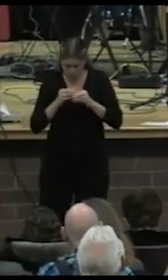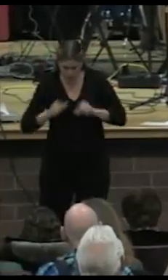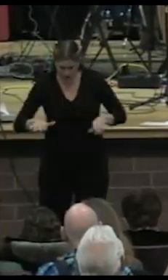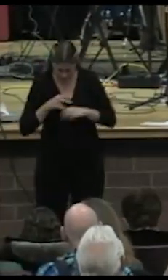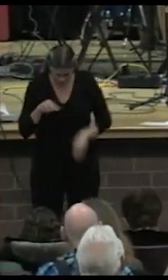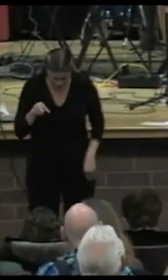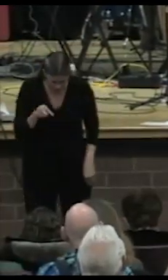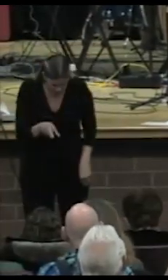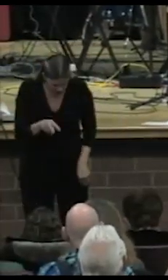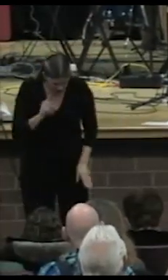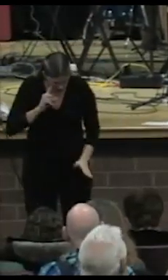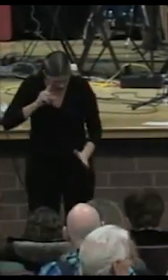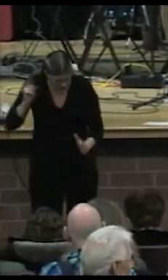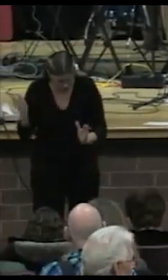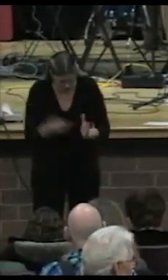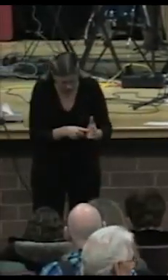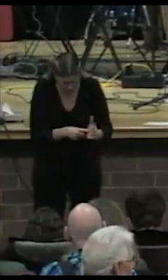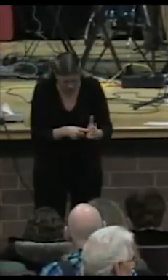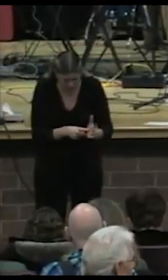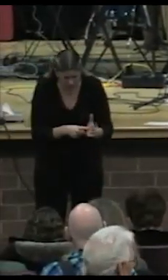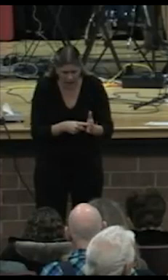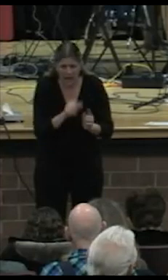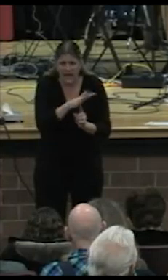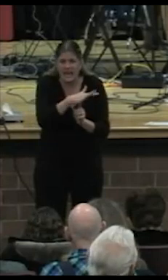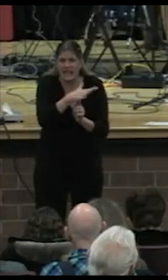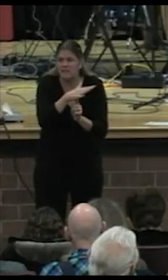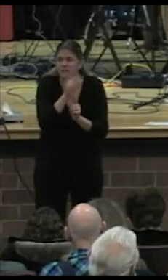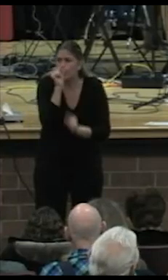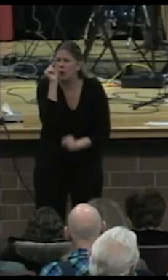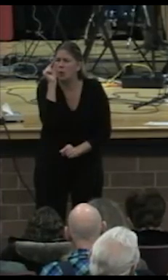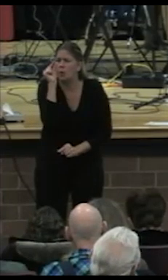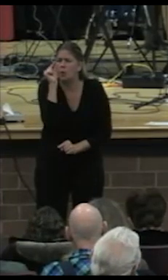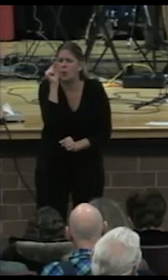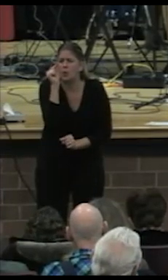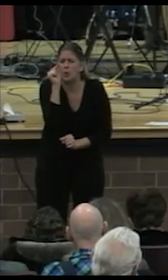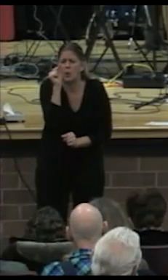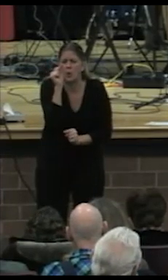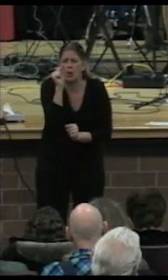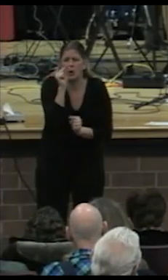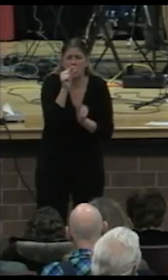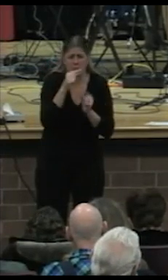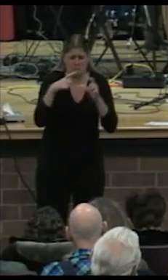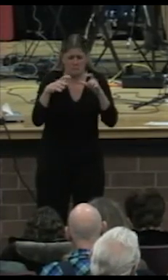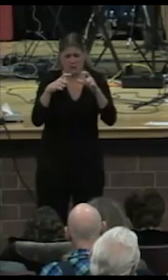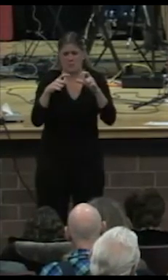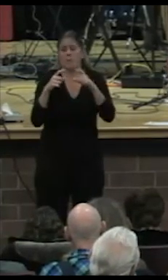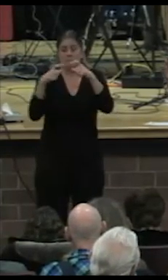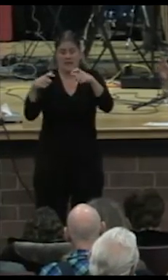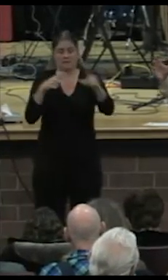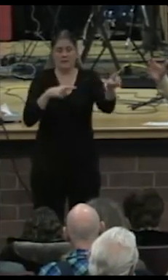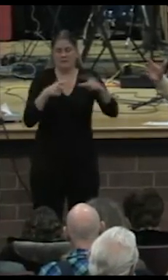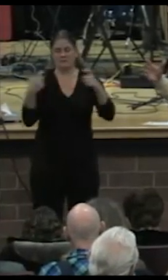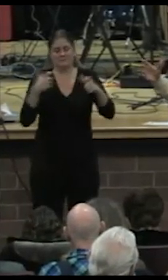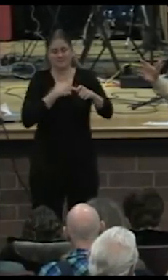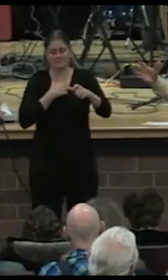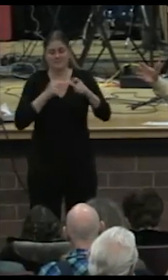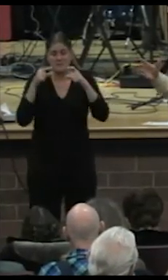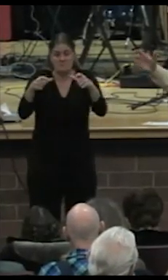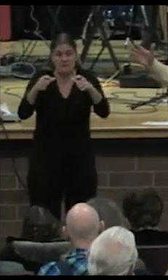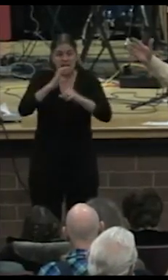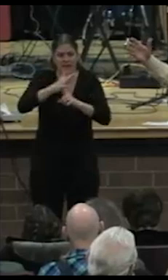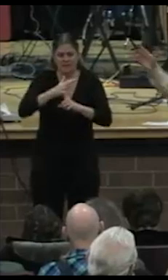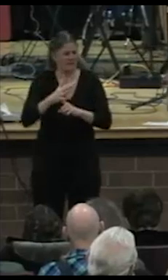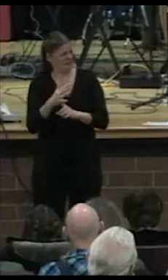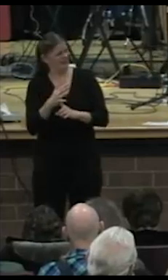and I saw this leaf. It was about this big. It was like this big. It was giant. It was about the size of my